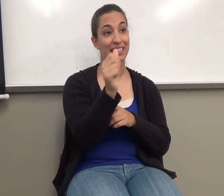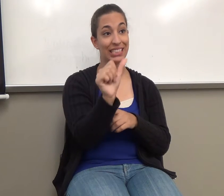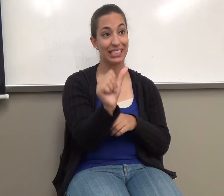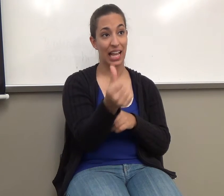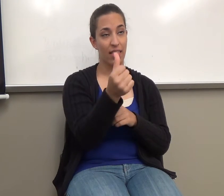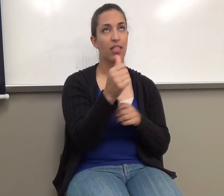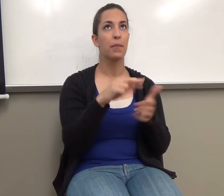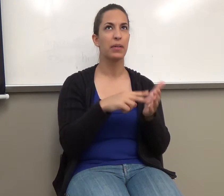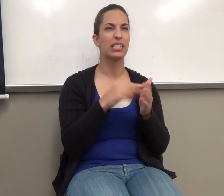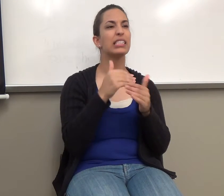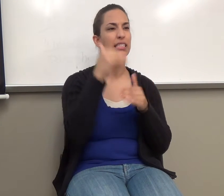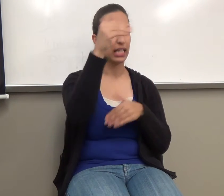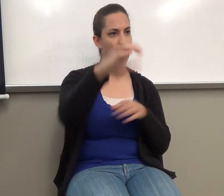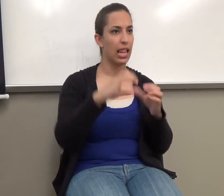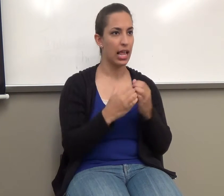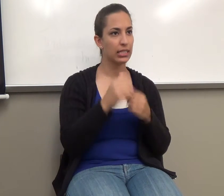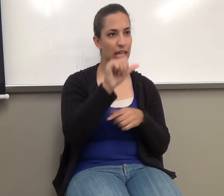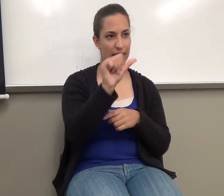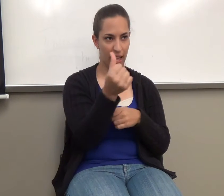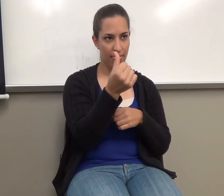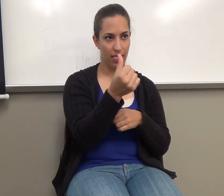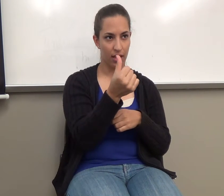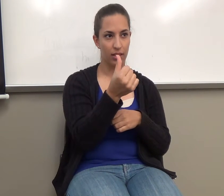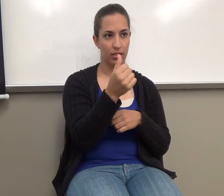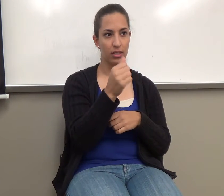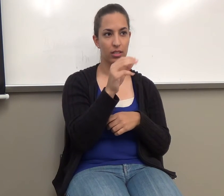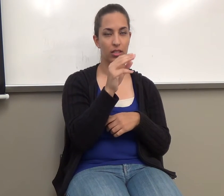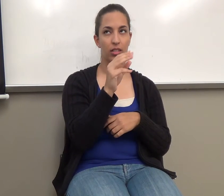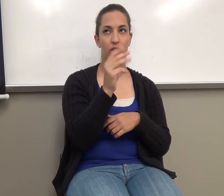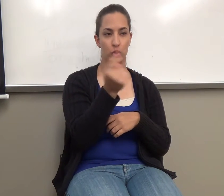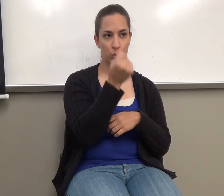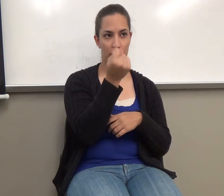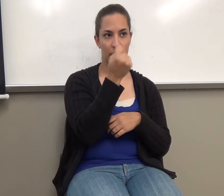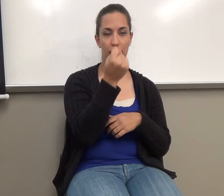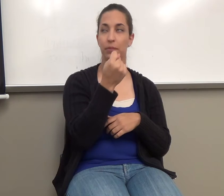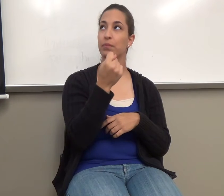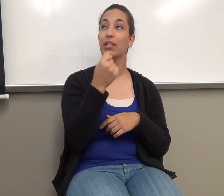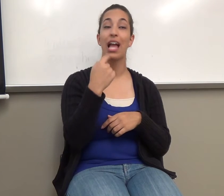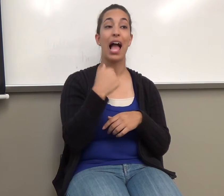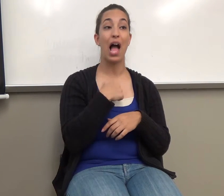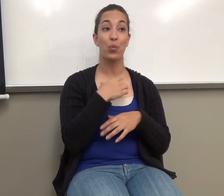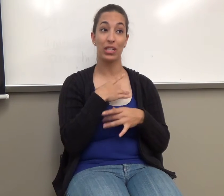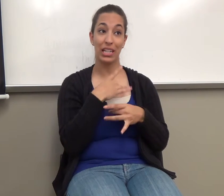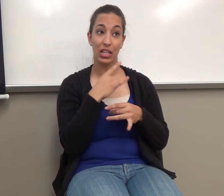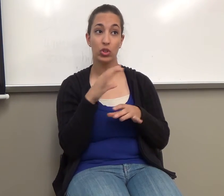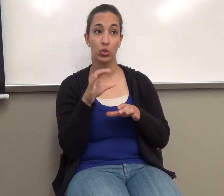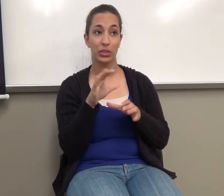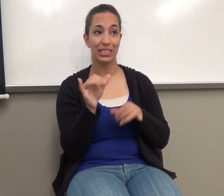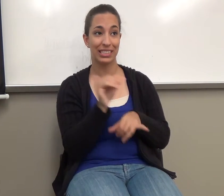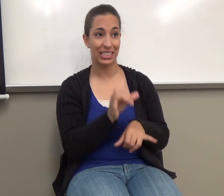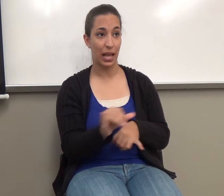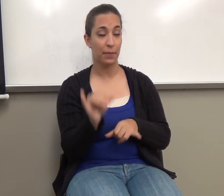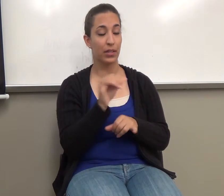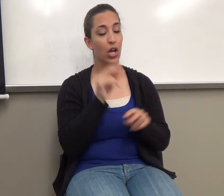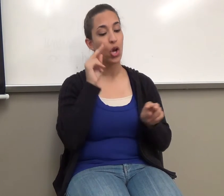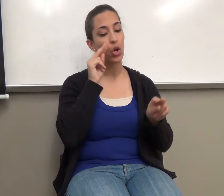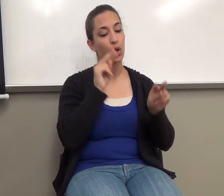time, I would like to do our same thing and look at your thesis